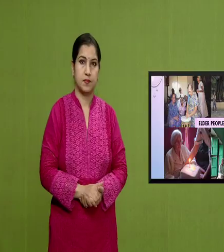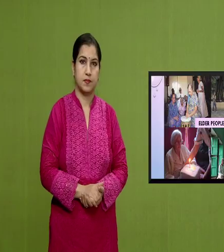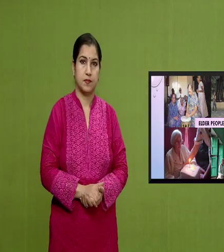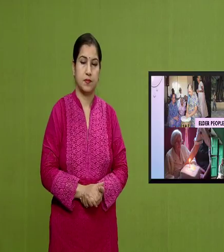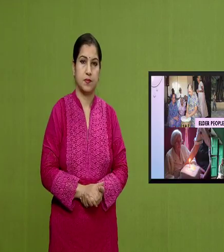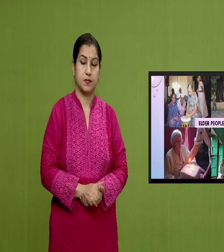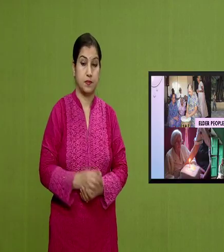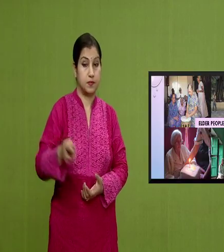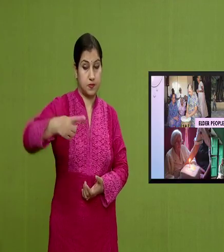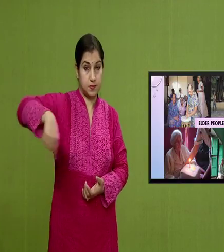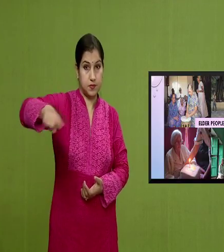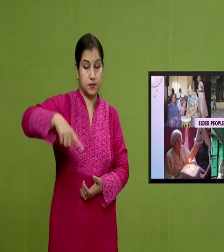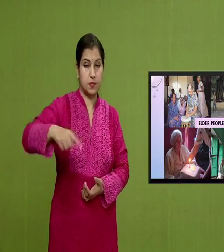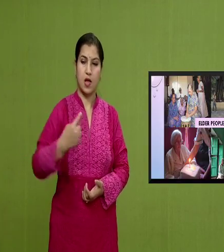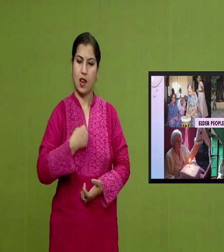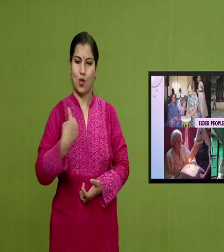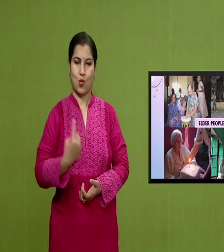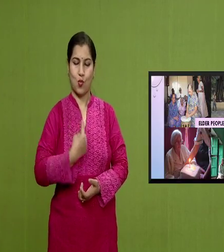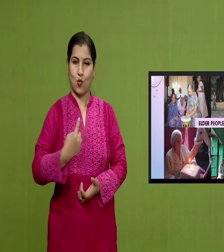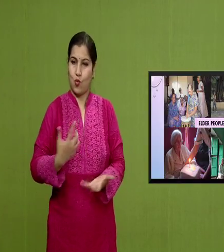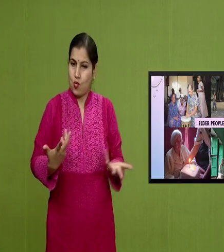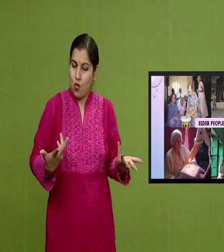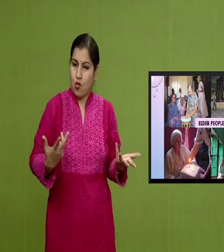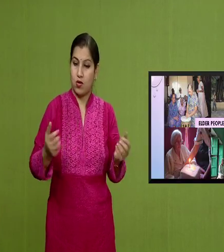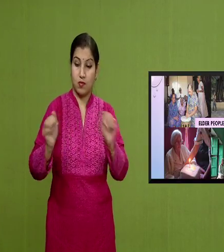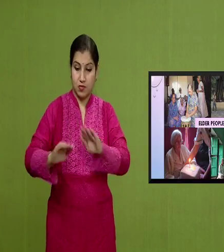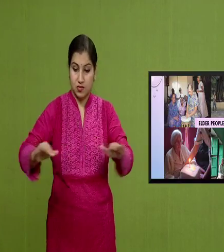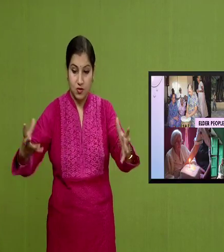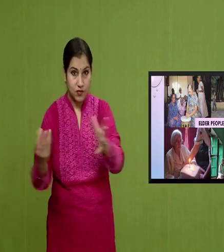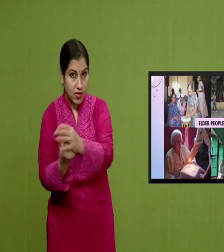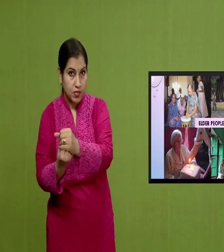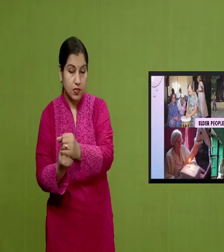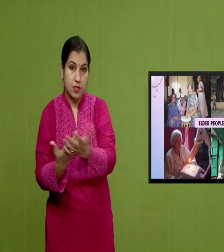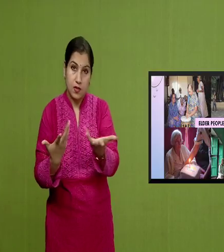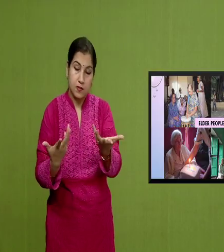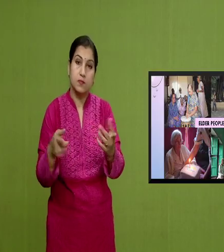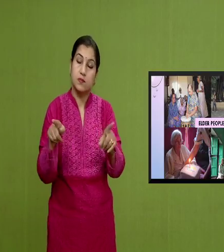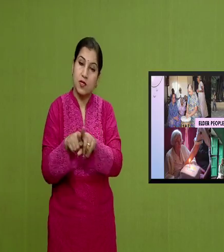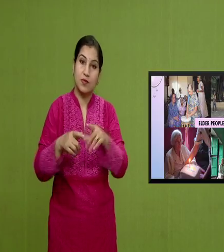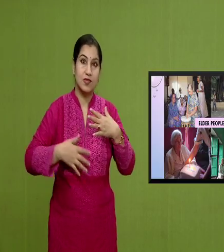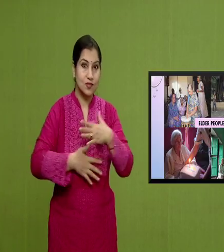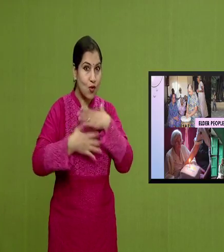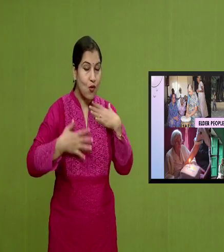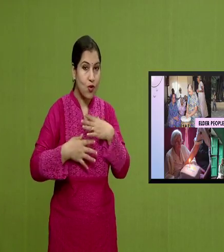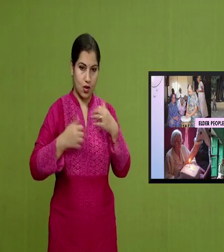They are settled alone or with their children and enjoy a good